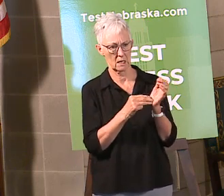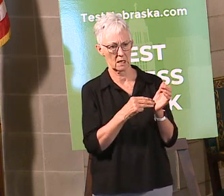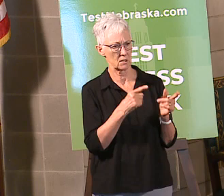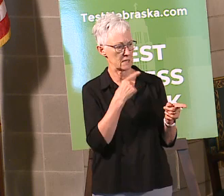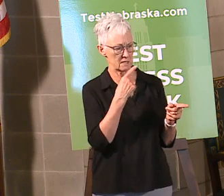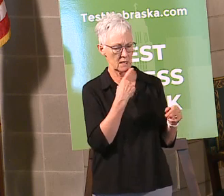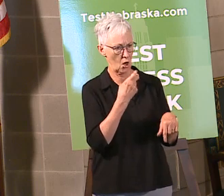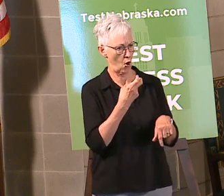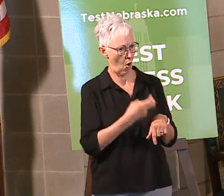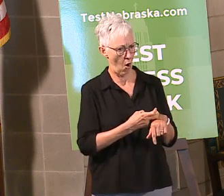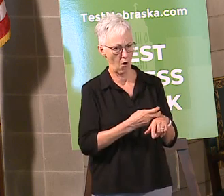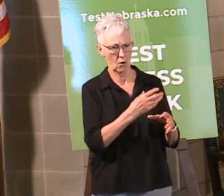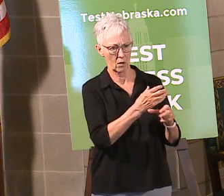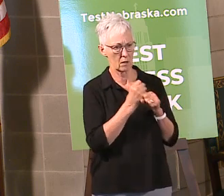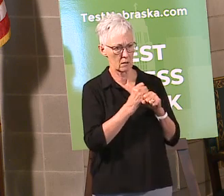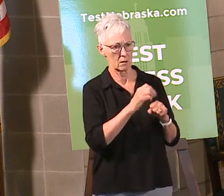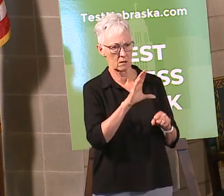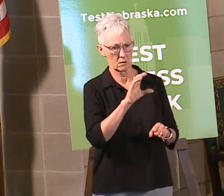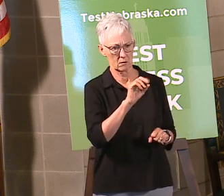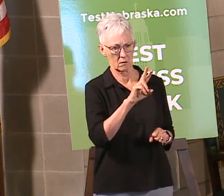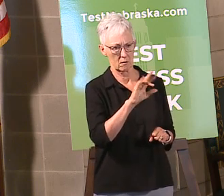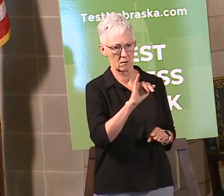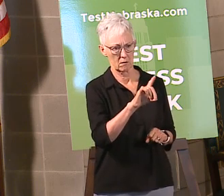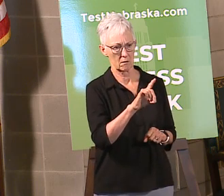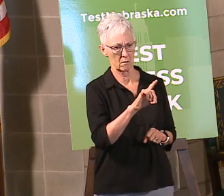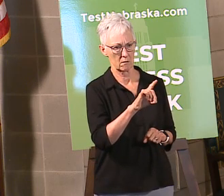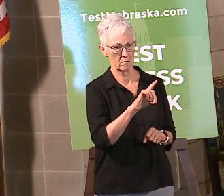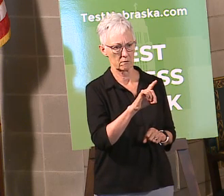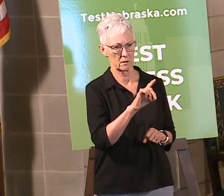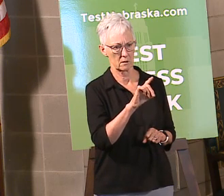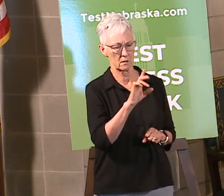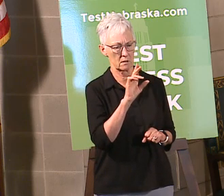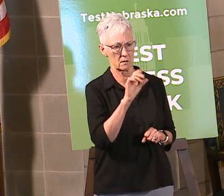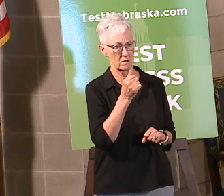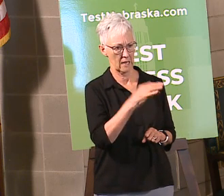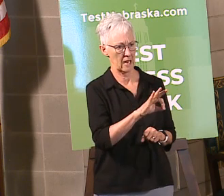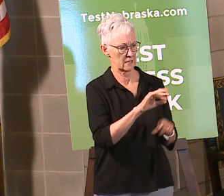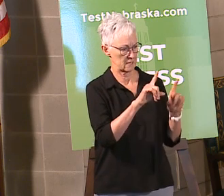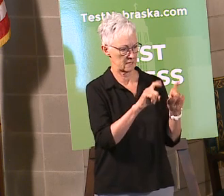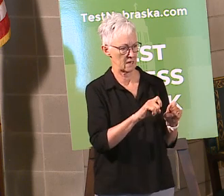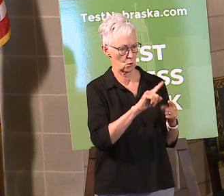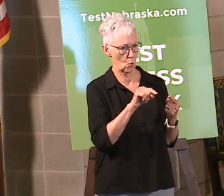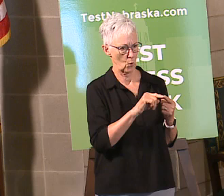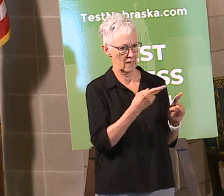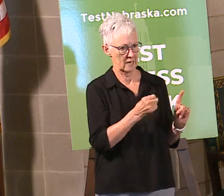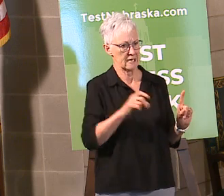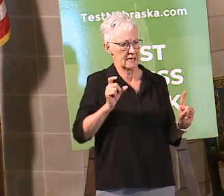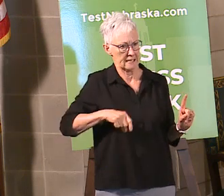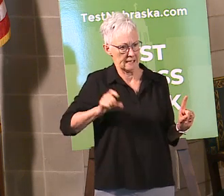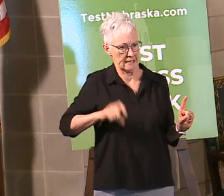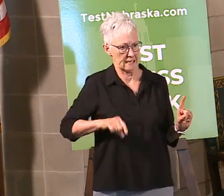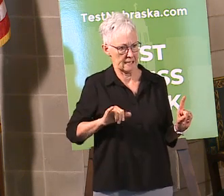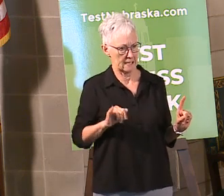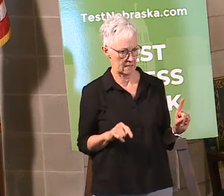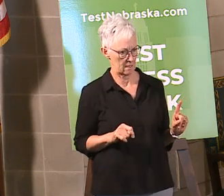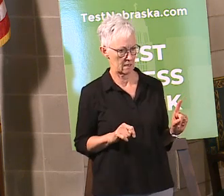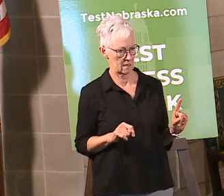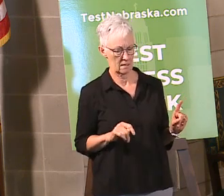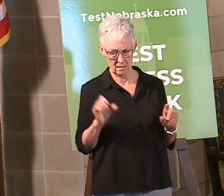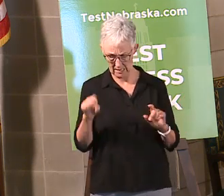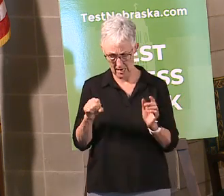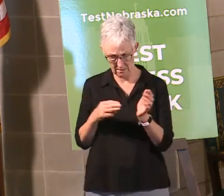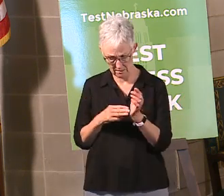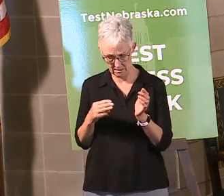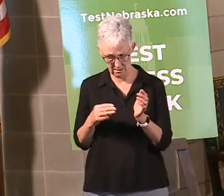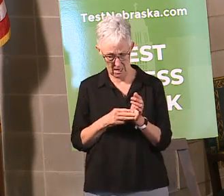be nice if he could just prescribe a Test Nebraska test. Is that being contemplated? You talked about doing that? So there was a doctor